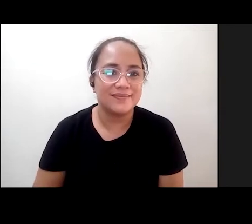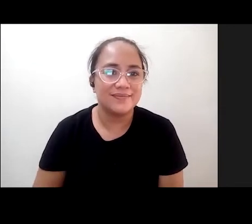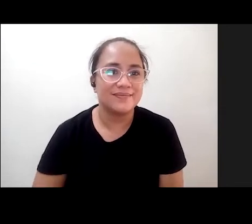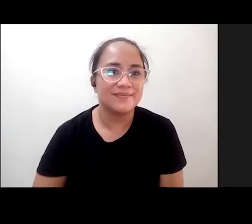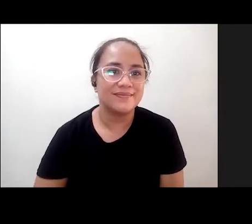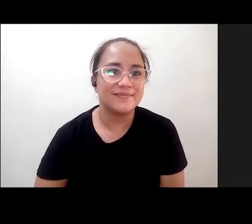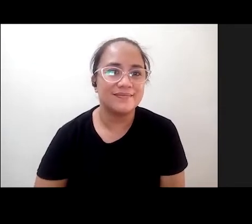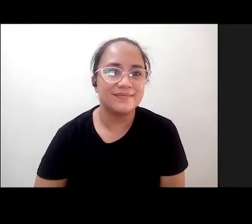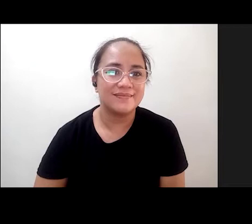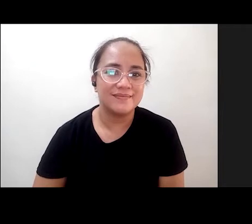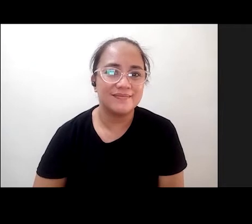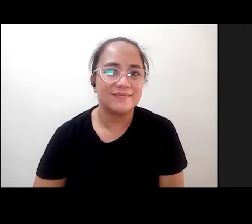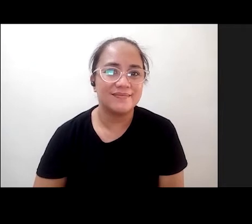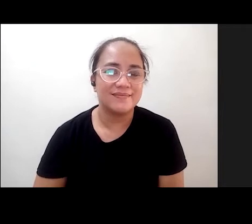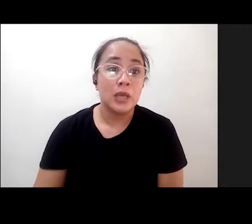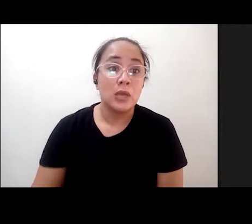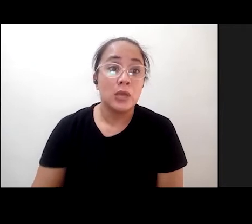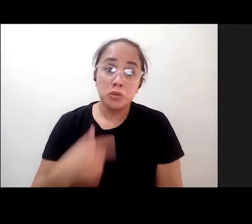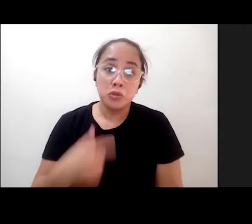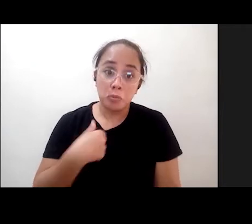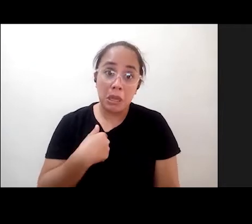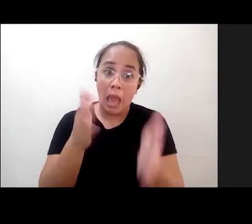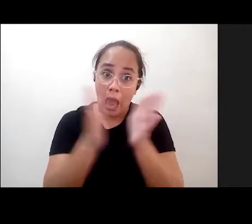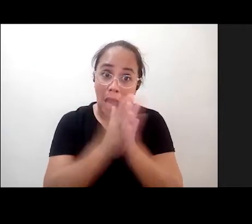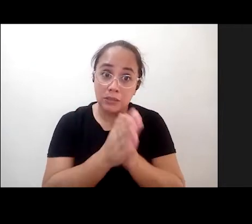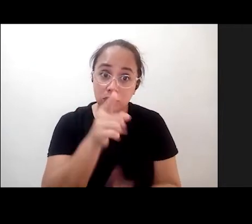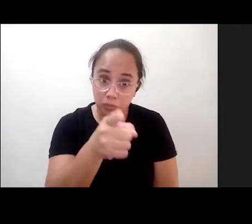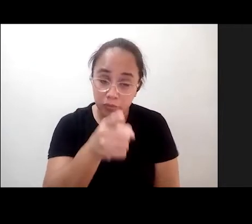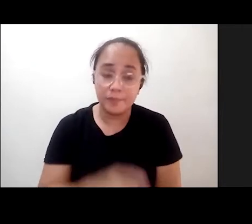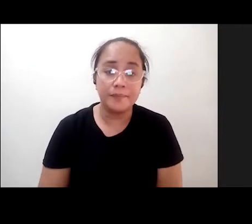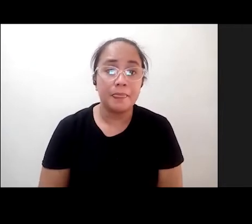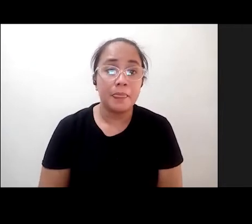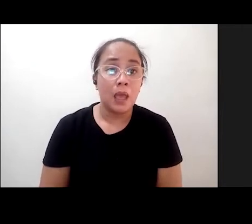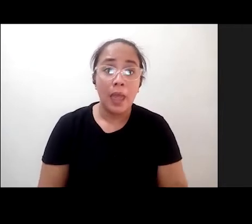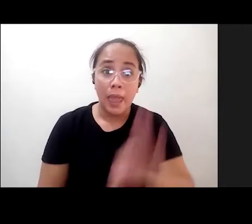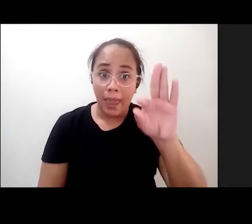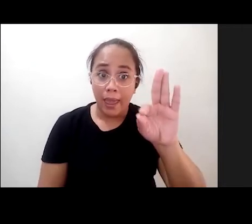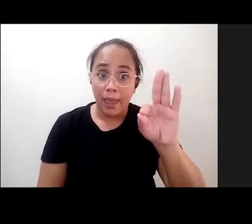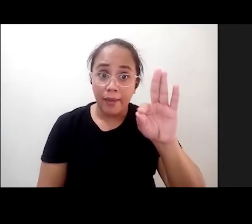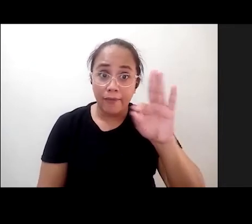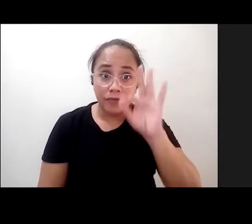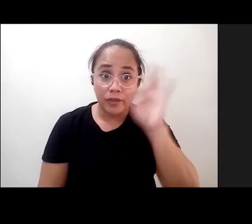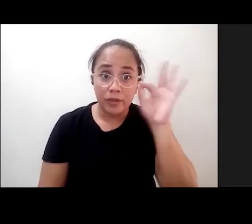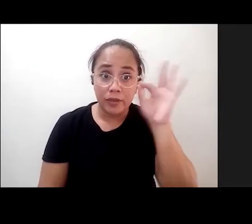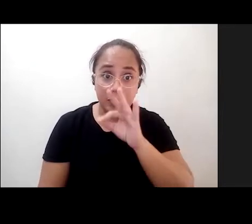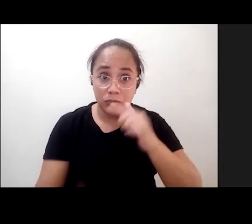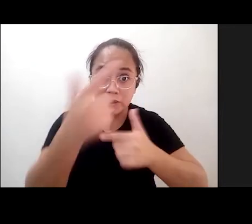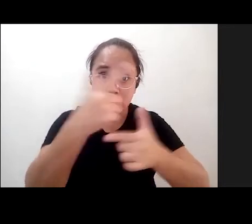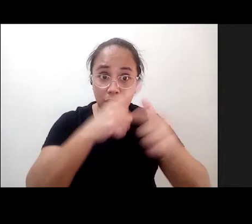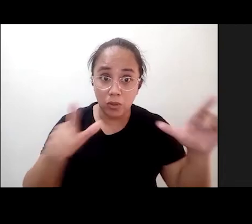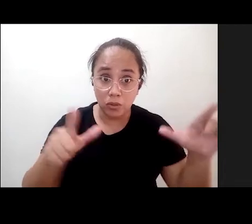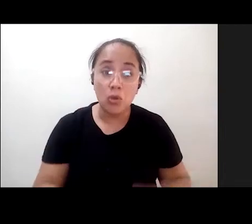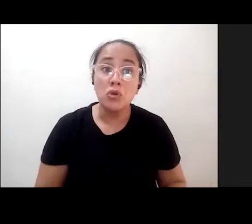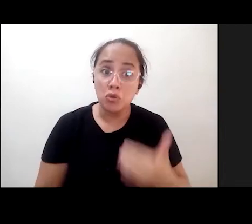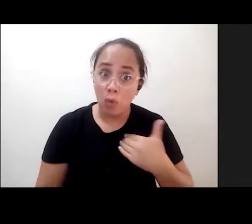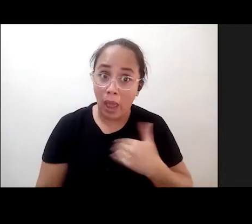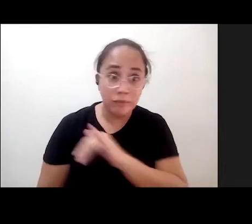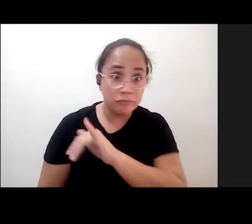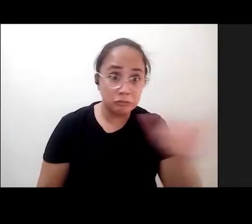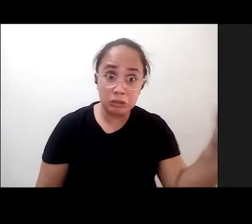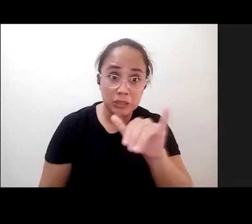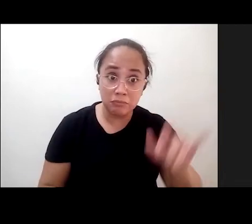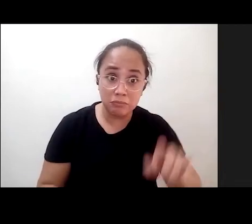So I'm asking you in Filipino Sign Language, do you have the same difference in meaning between